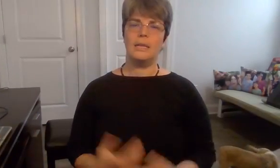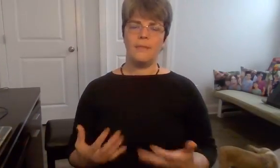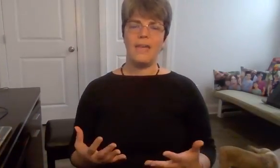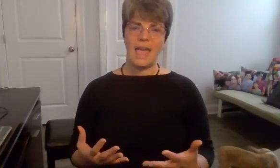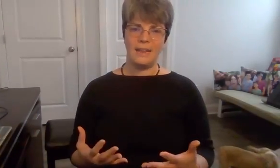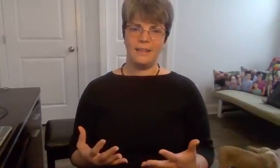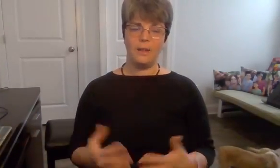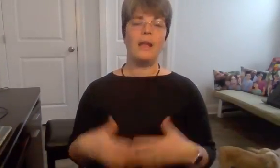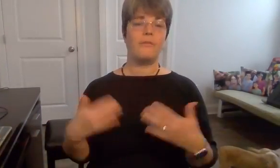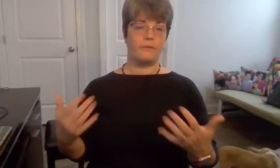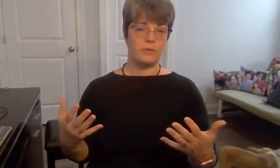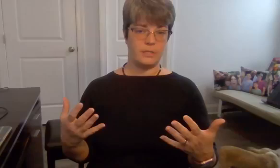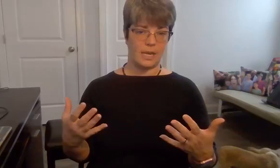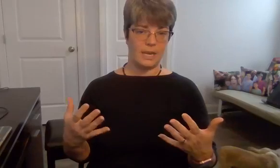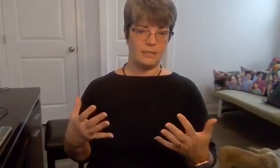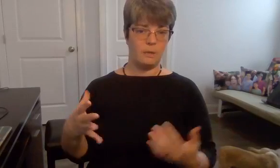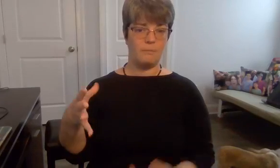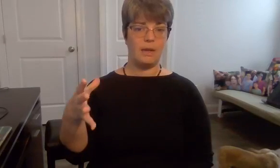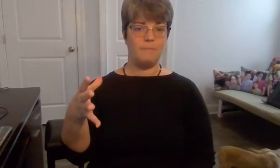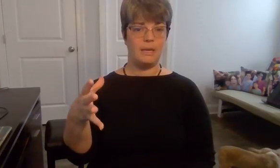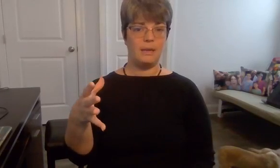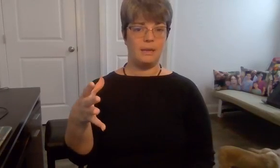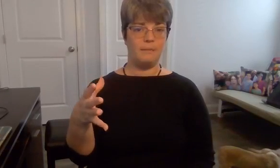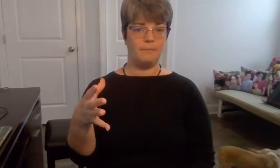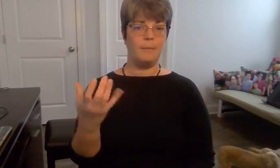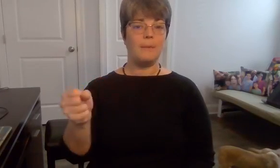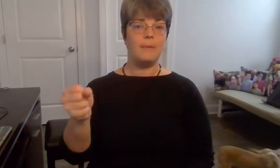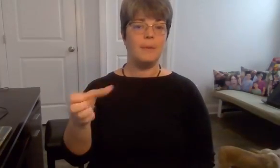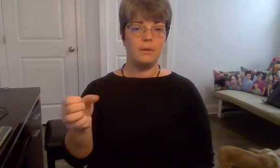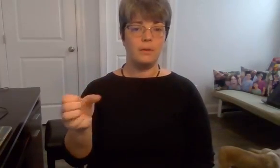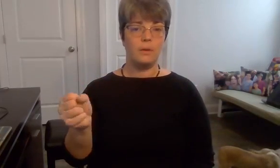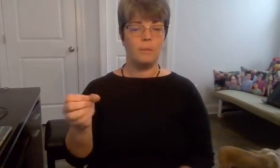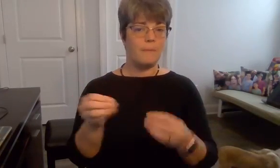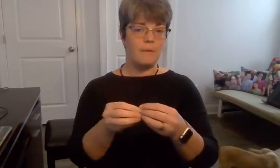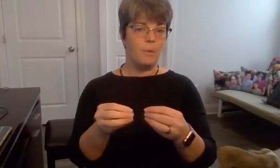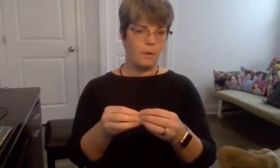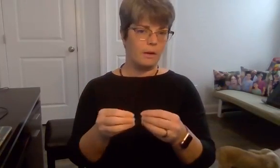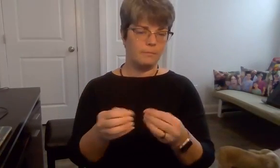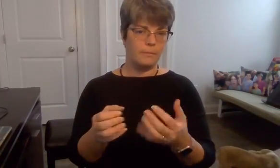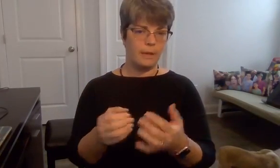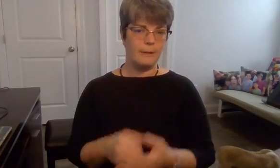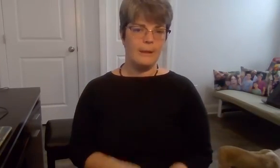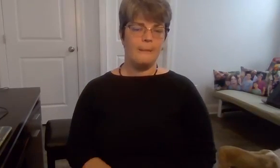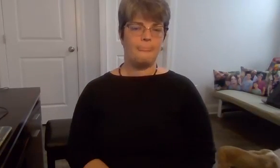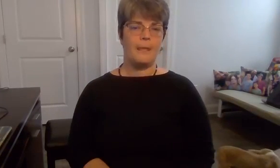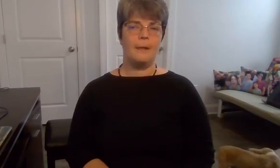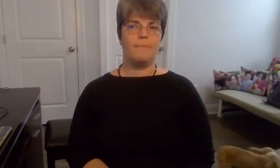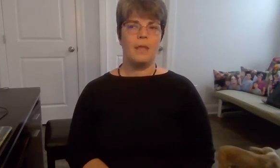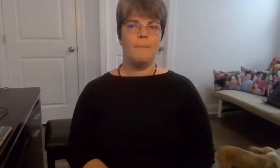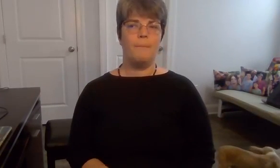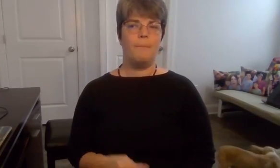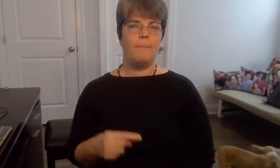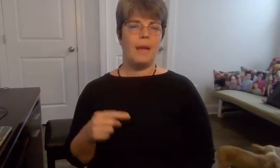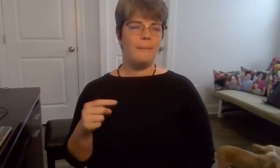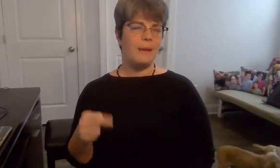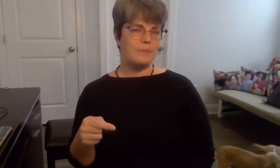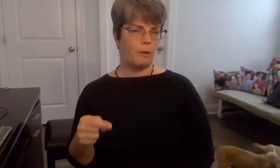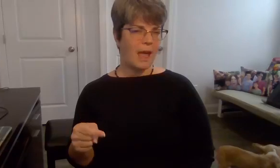And then they'll have their first sign. So it might be milk, or it might be more, right? And it may be